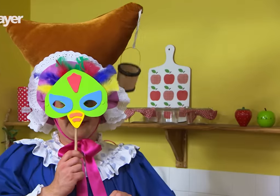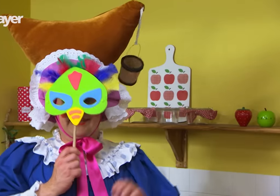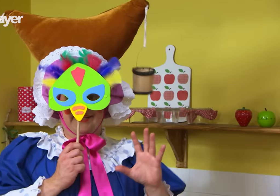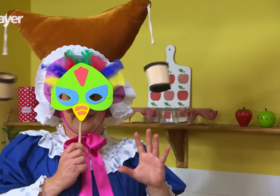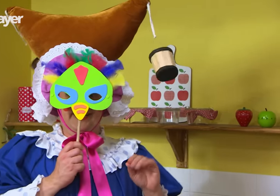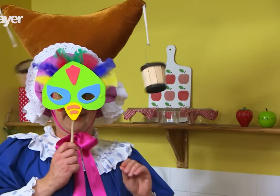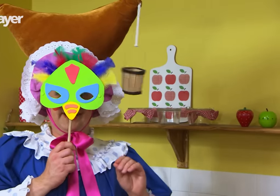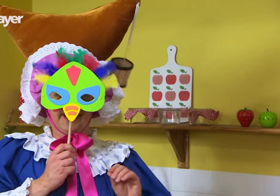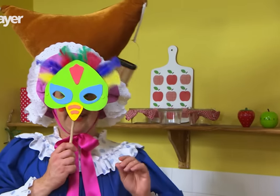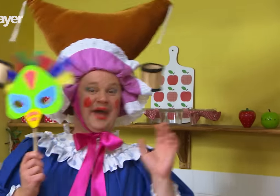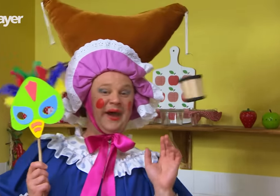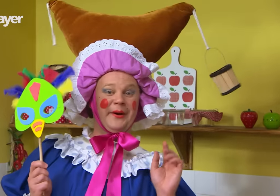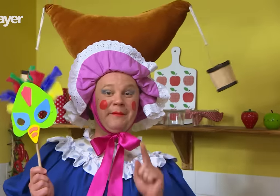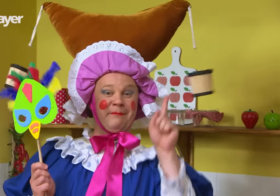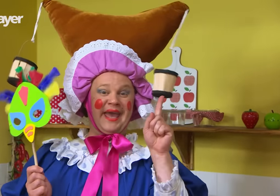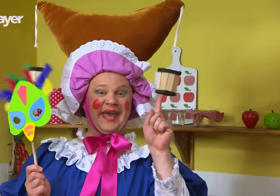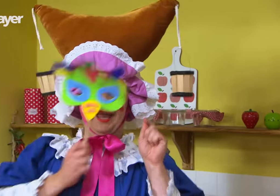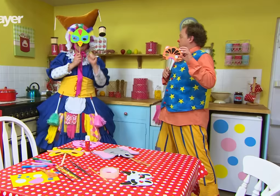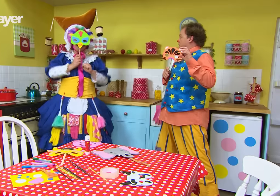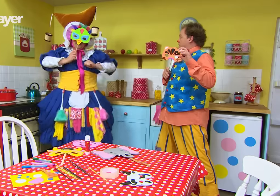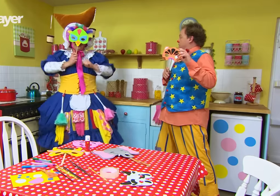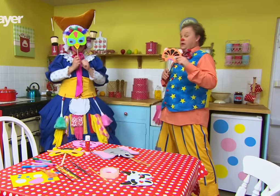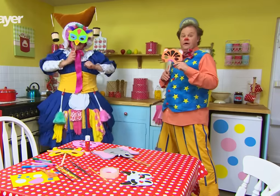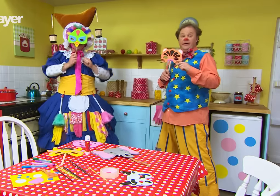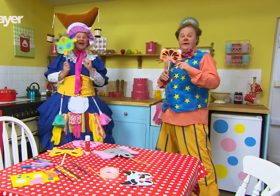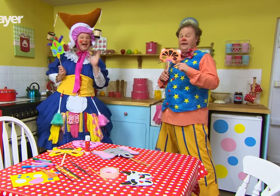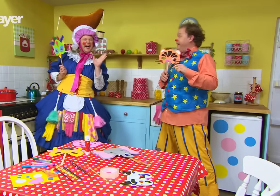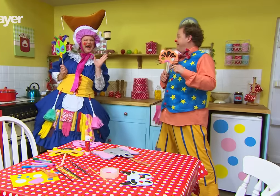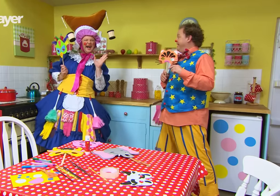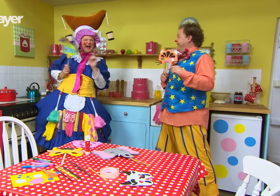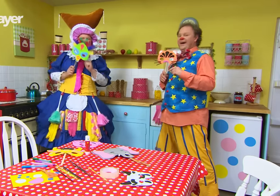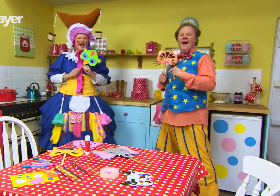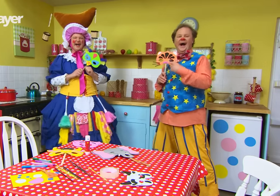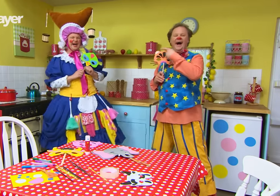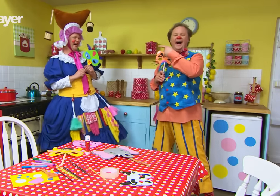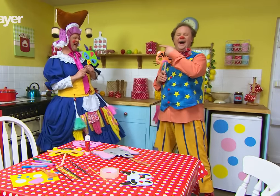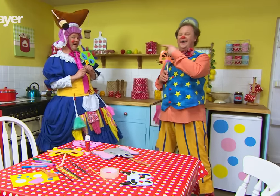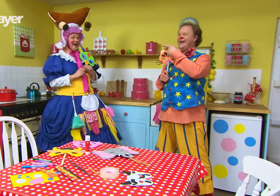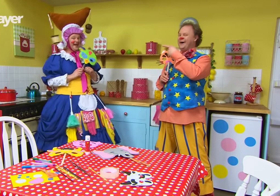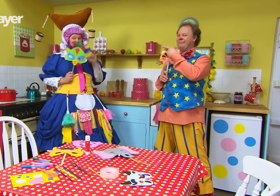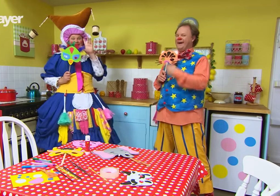Who's a pretty Polly then? Oh, me! Polly Parrot and Tumble Tiger.